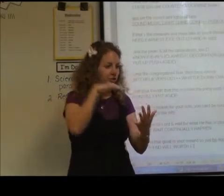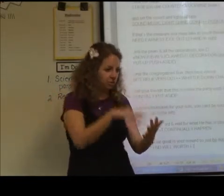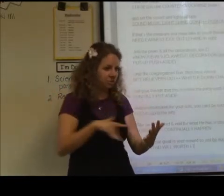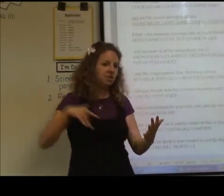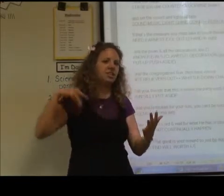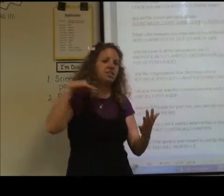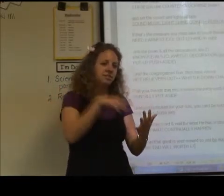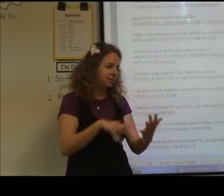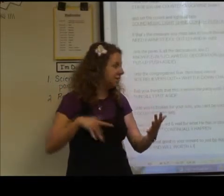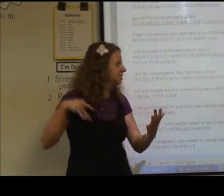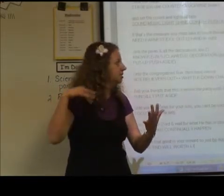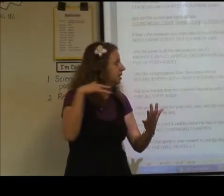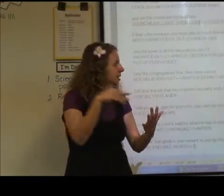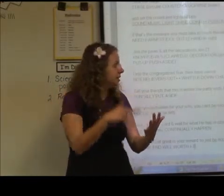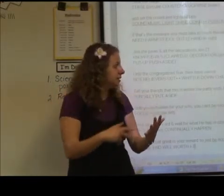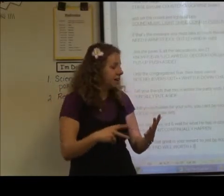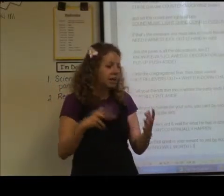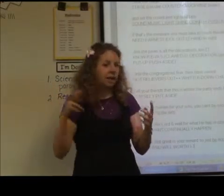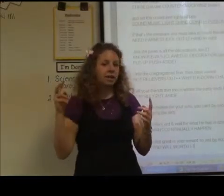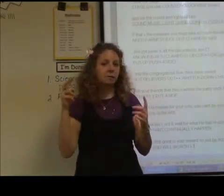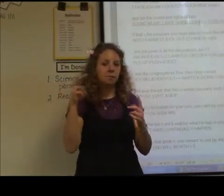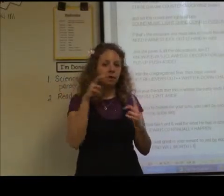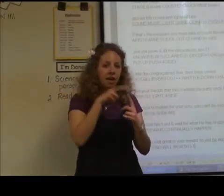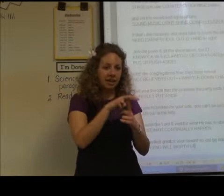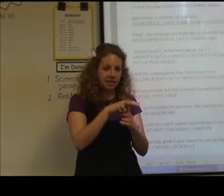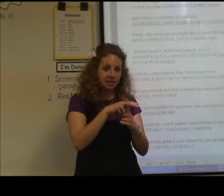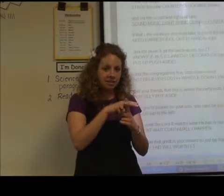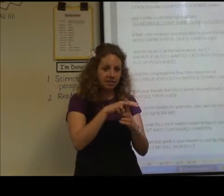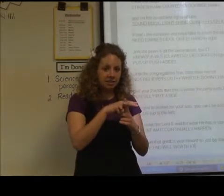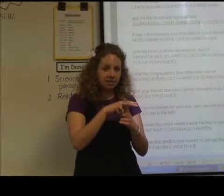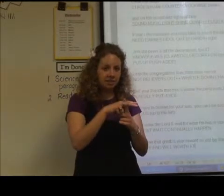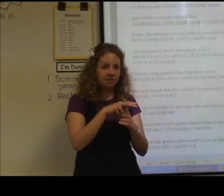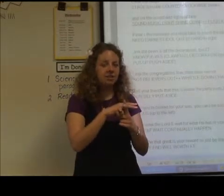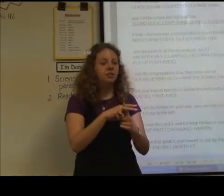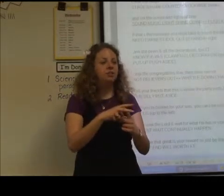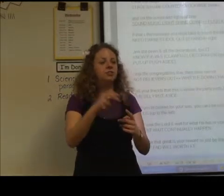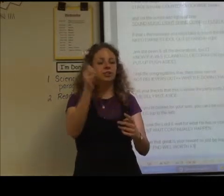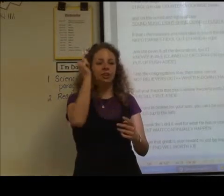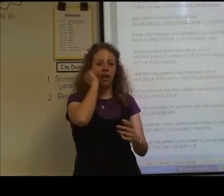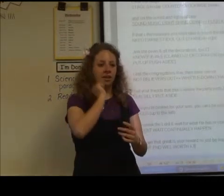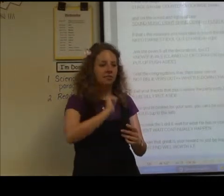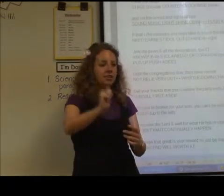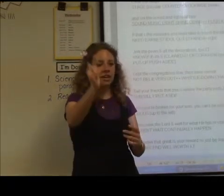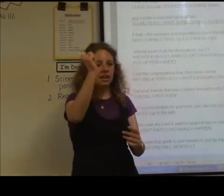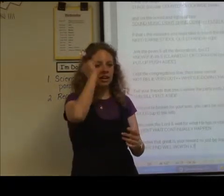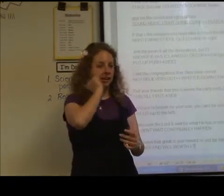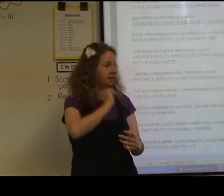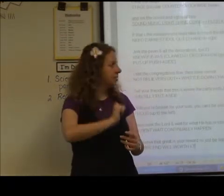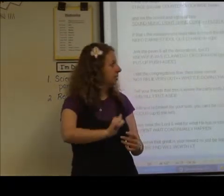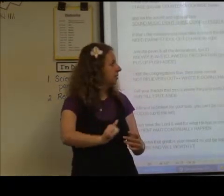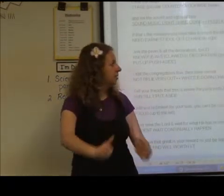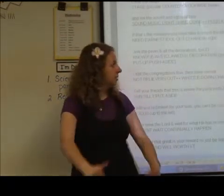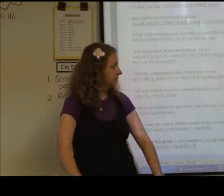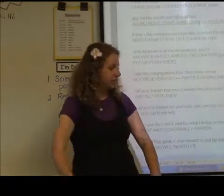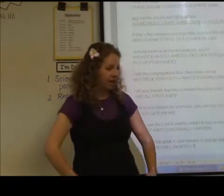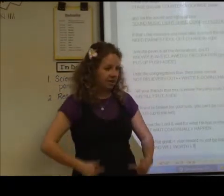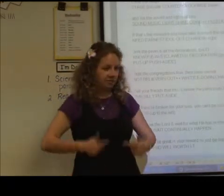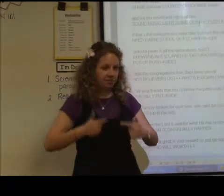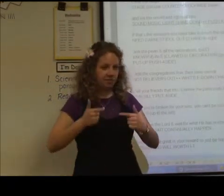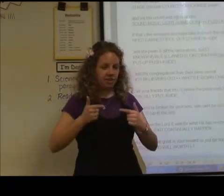So study, study, study, and apply it to your everyday life. And